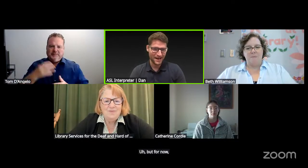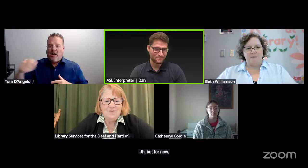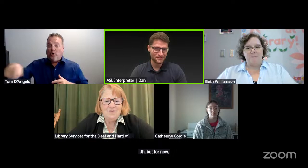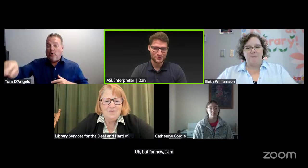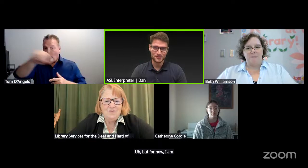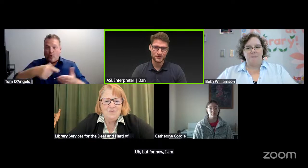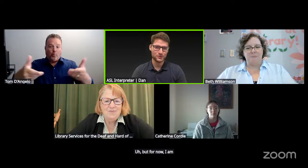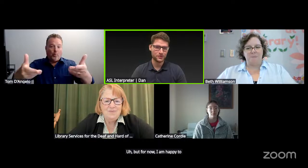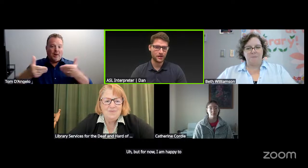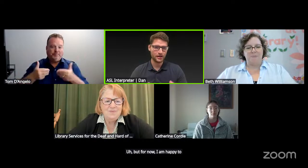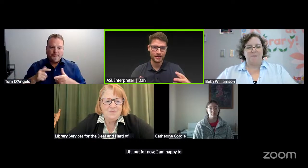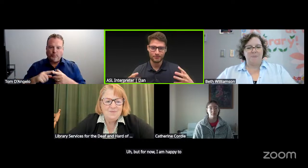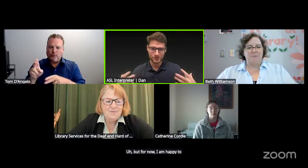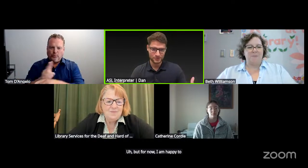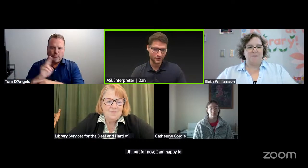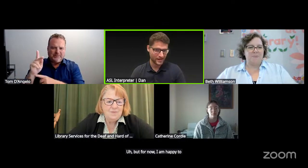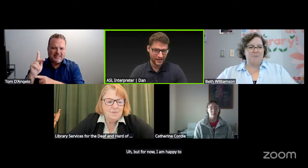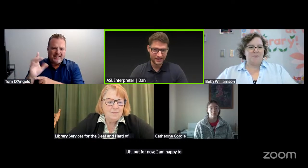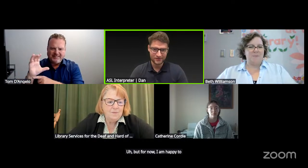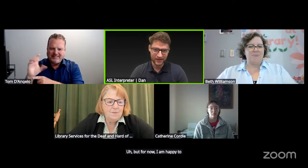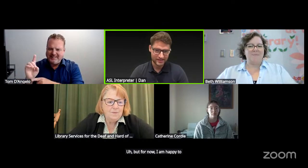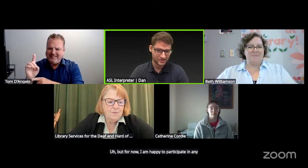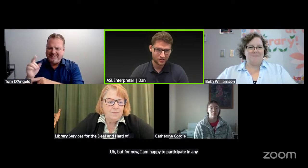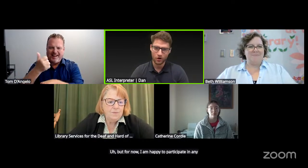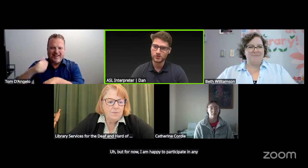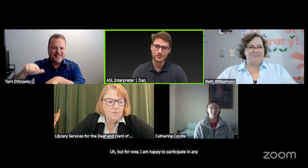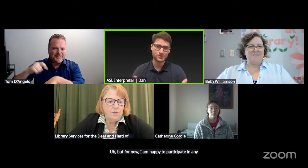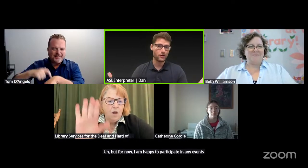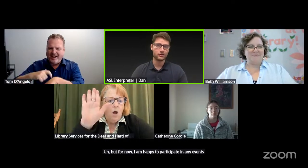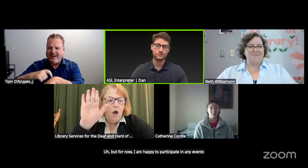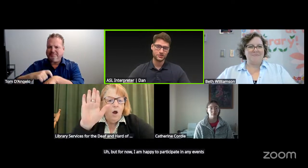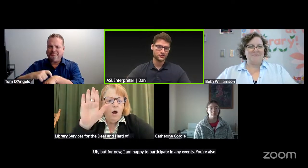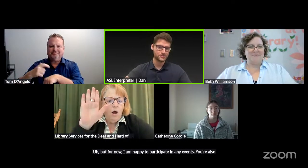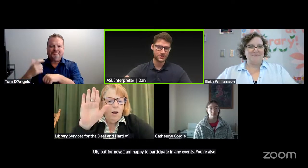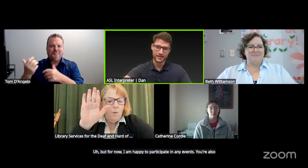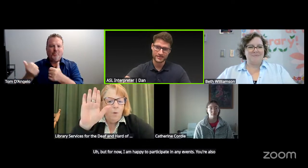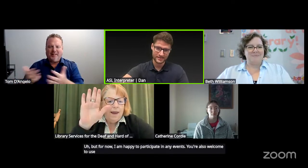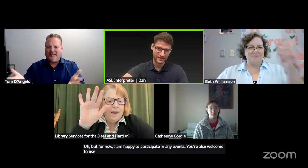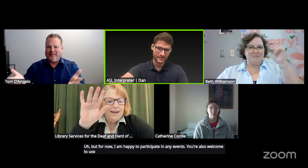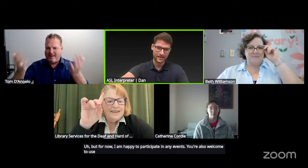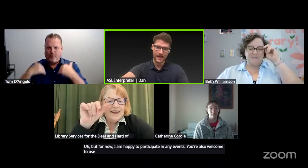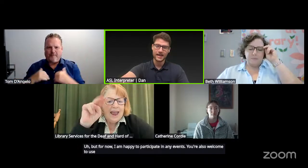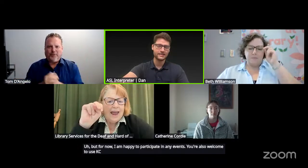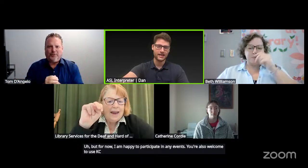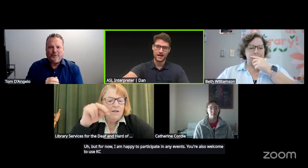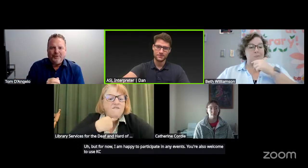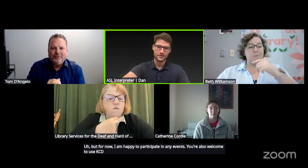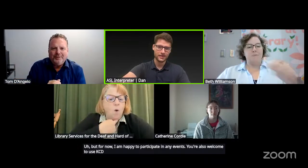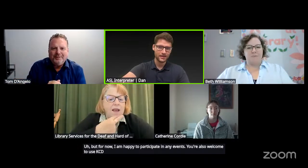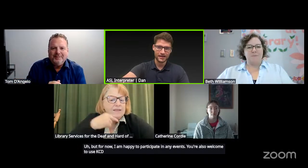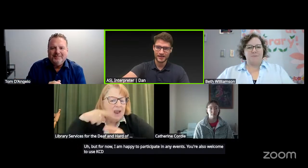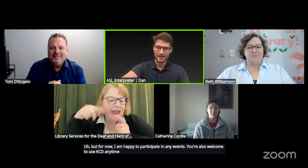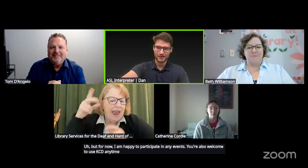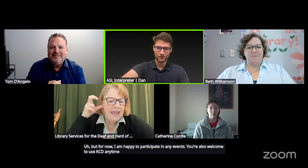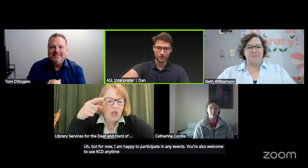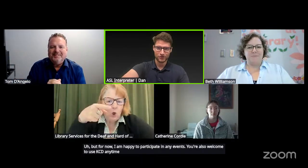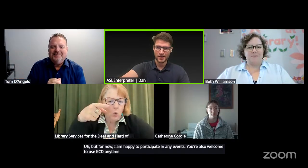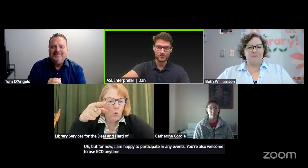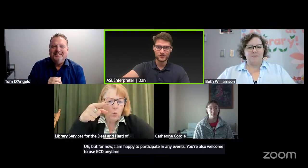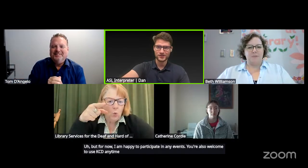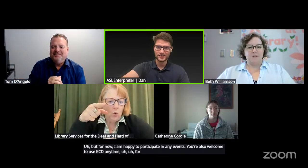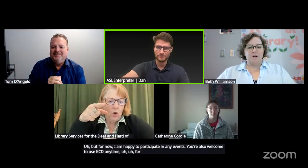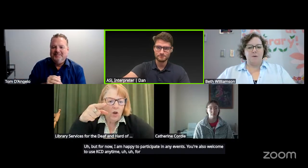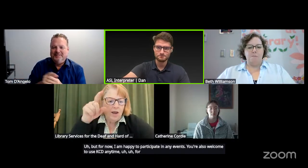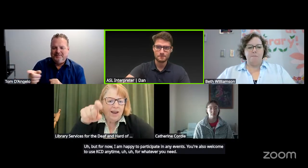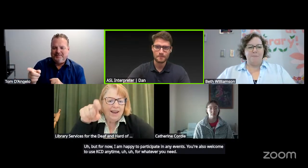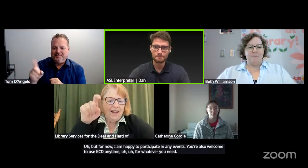am happy to participate in any events. You're also welcome to use KCD anytime for whatever